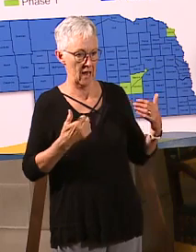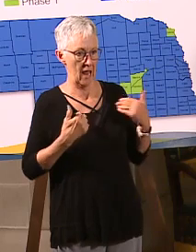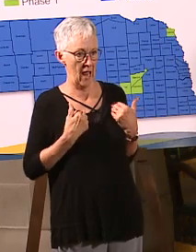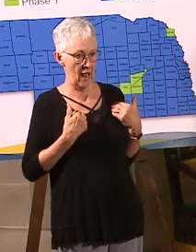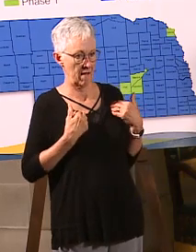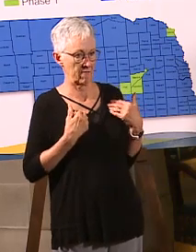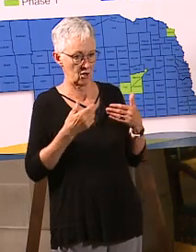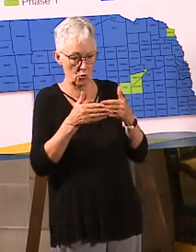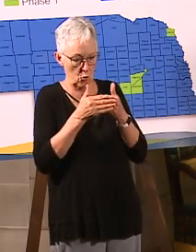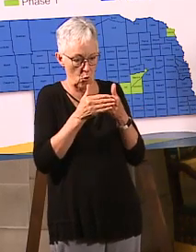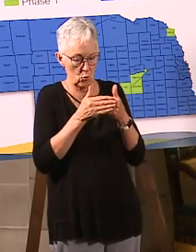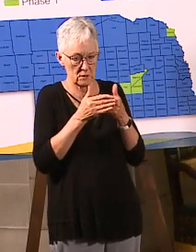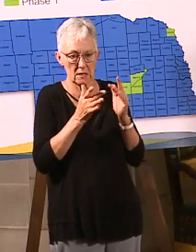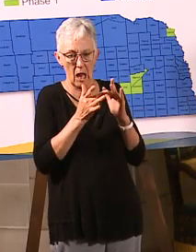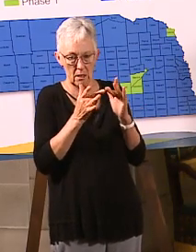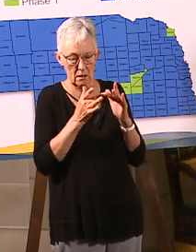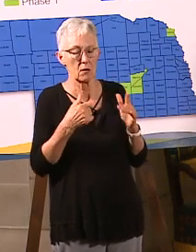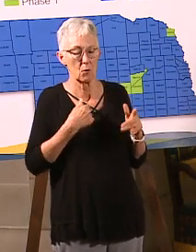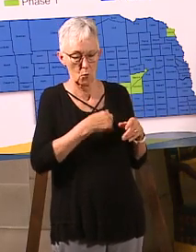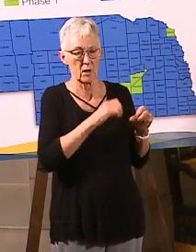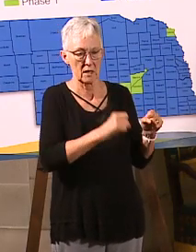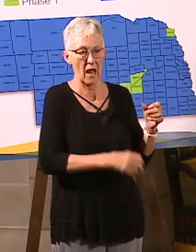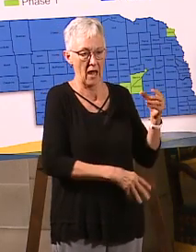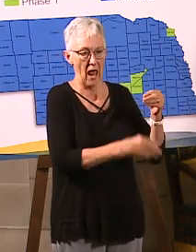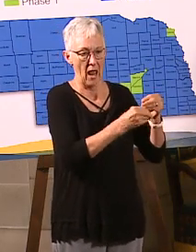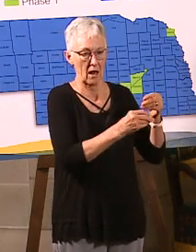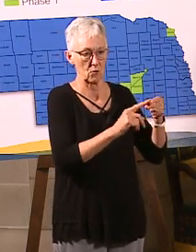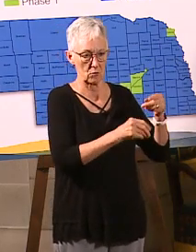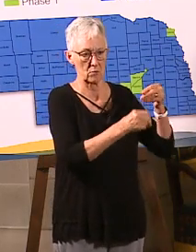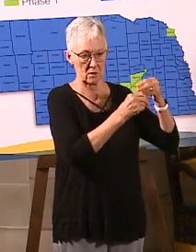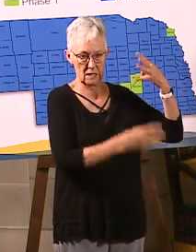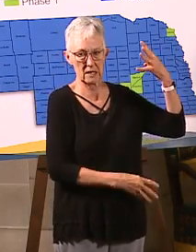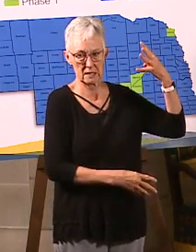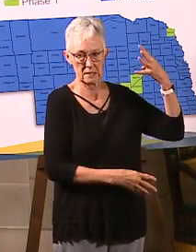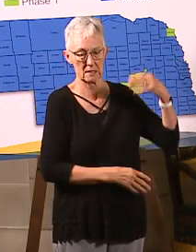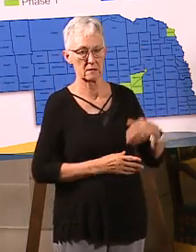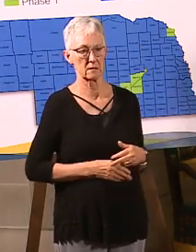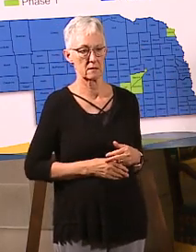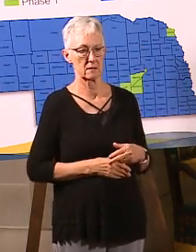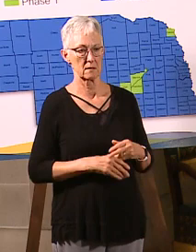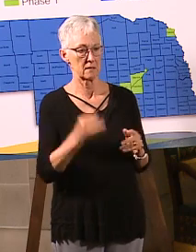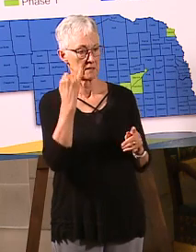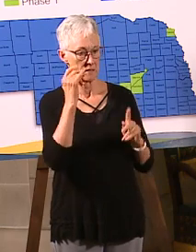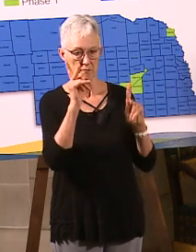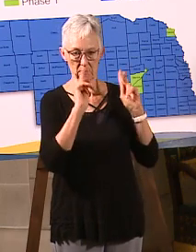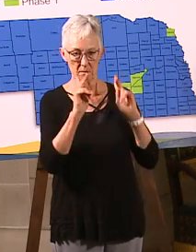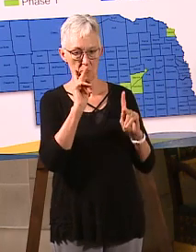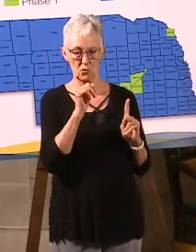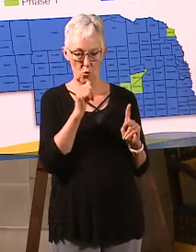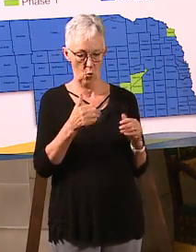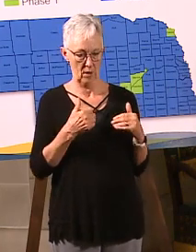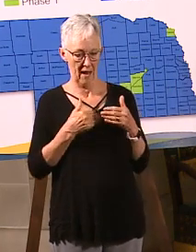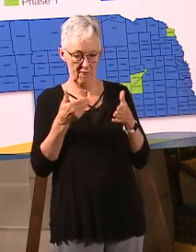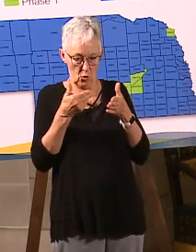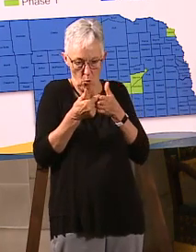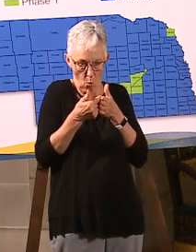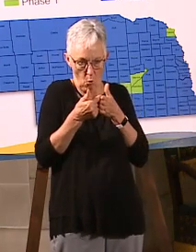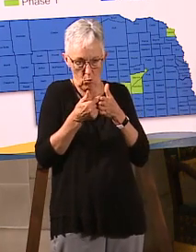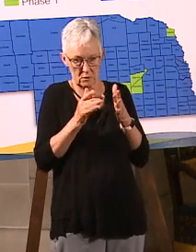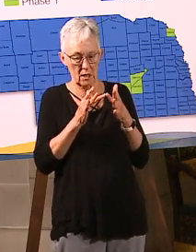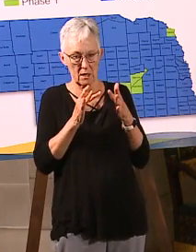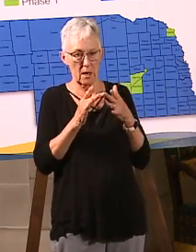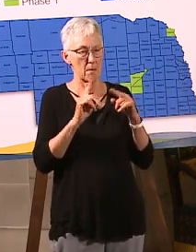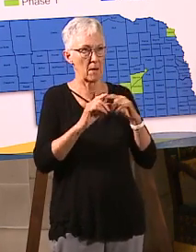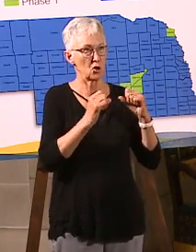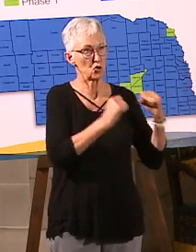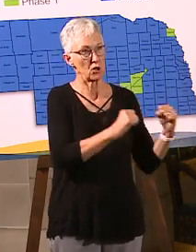So we can put out some guidance with regard to that. Otherwise, if you're not having people in close contact, but we'll have to come back to you on cheerleading and